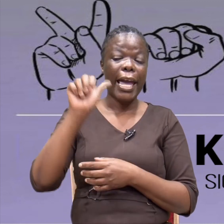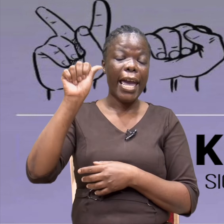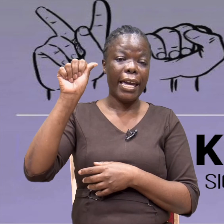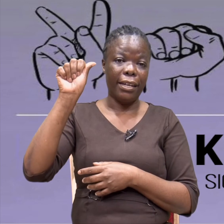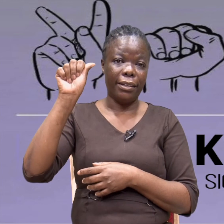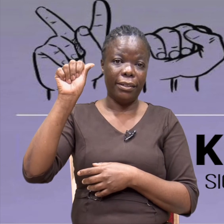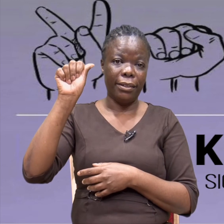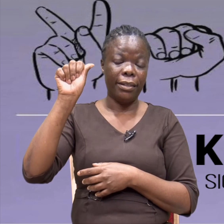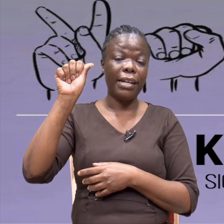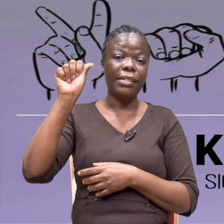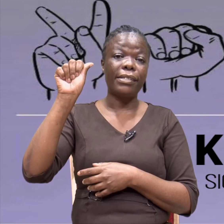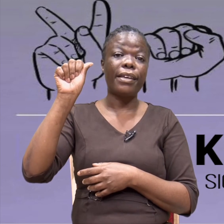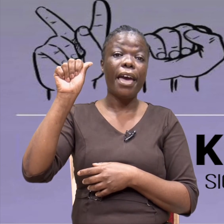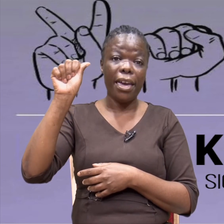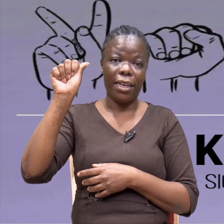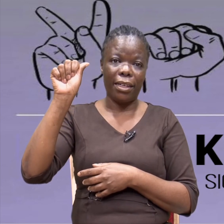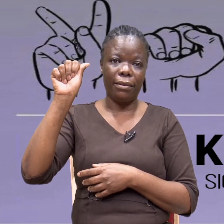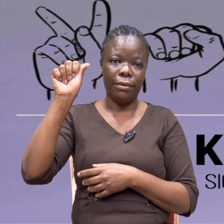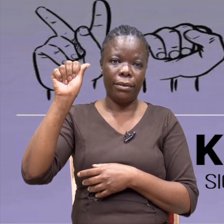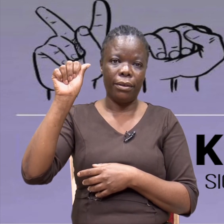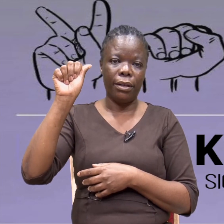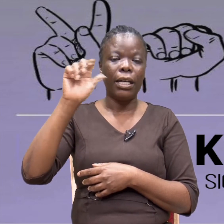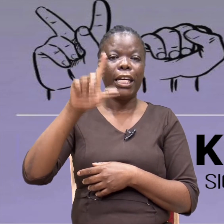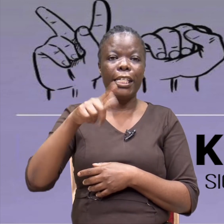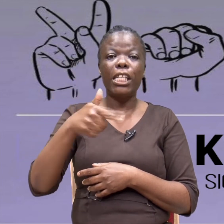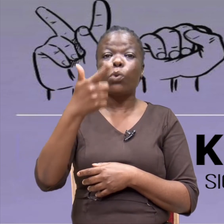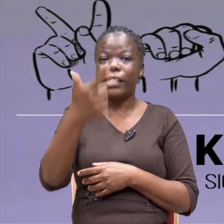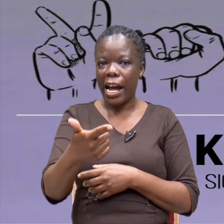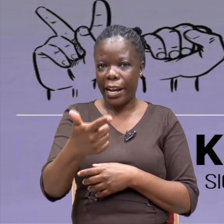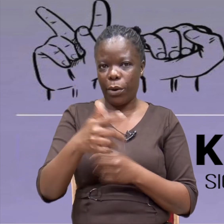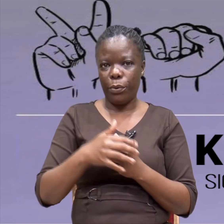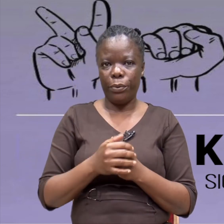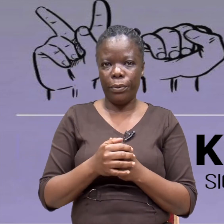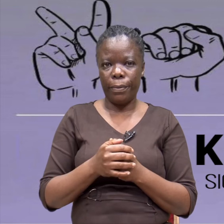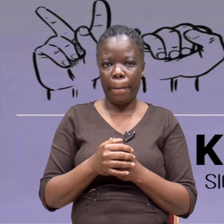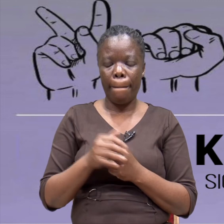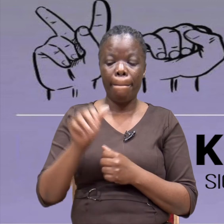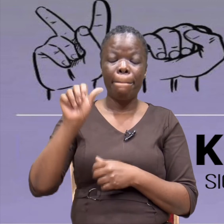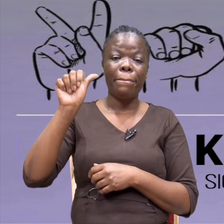A. That is A. It is your turn now. A.